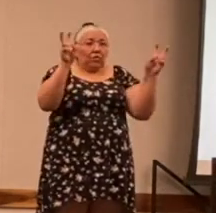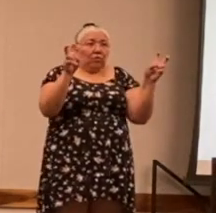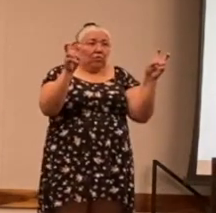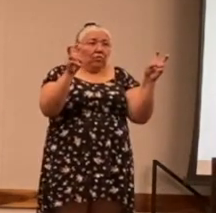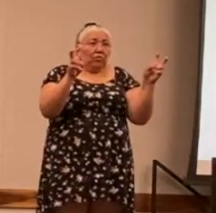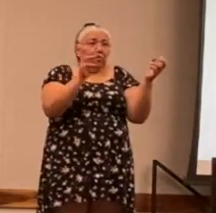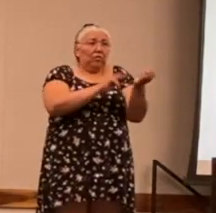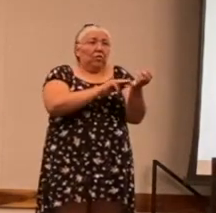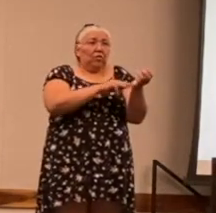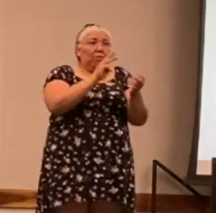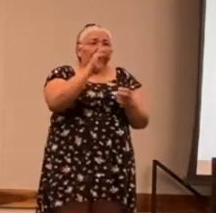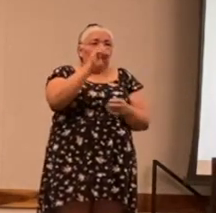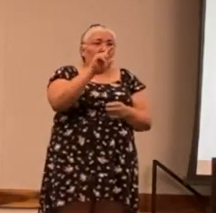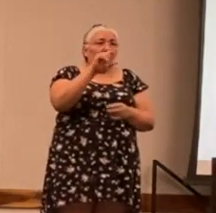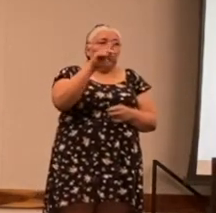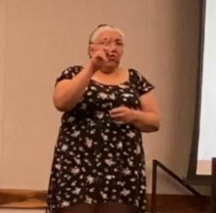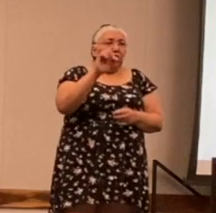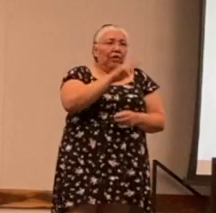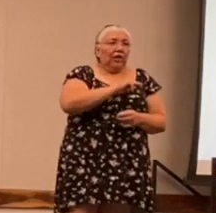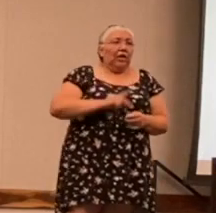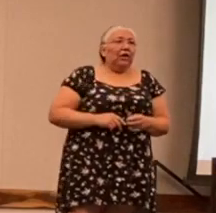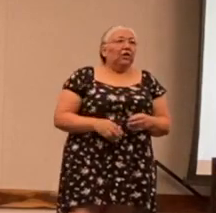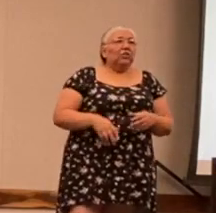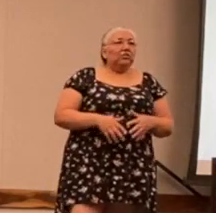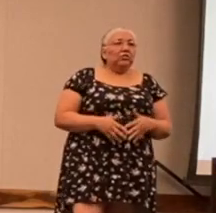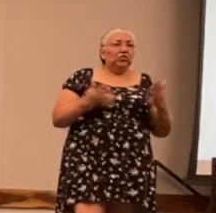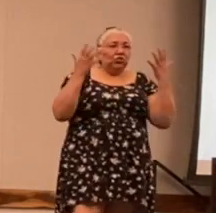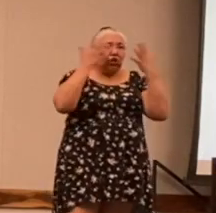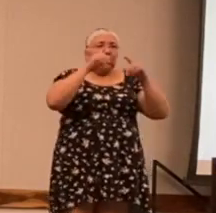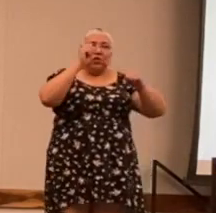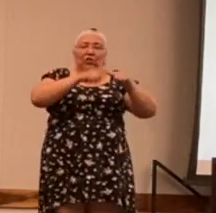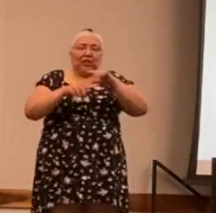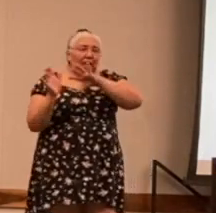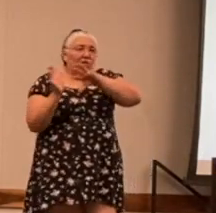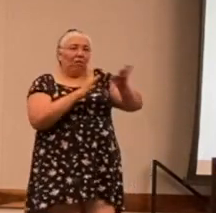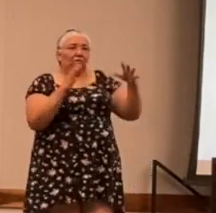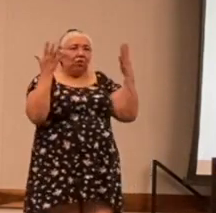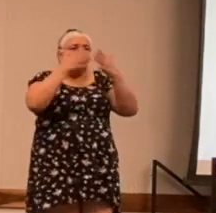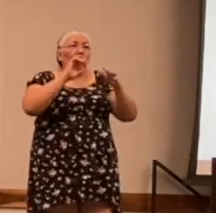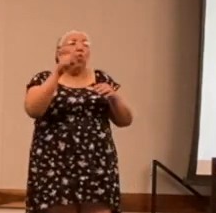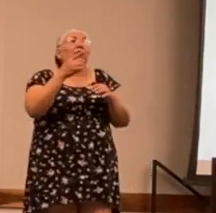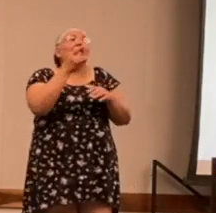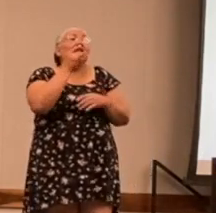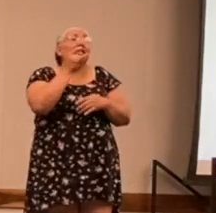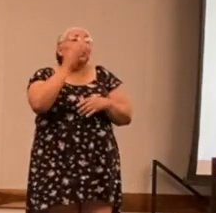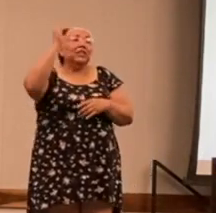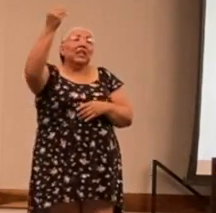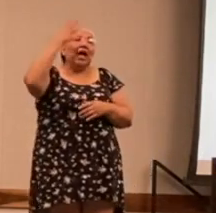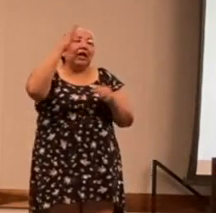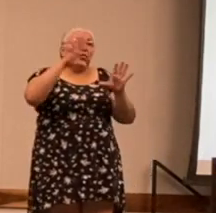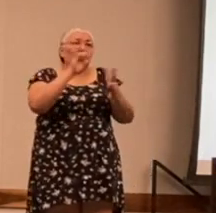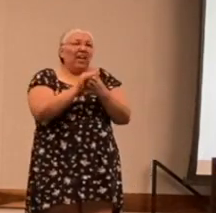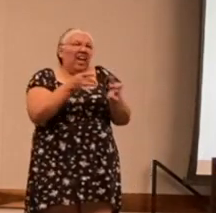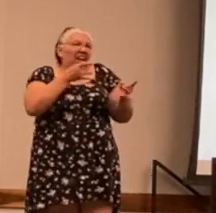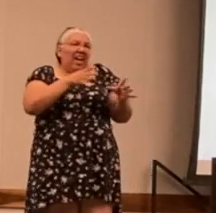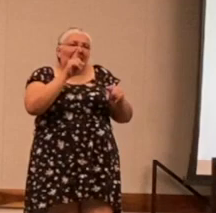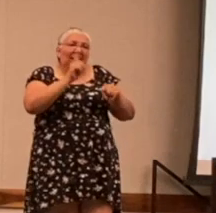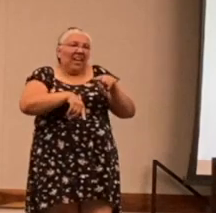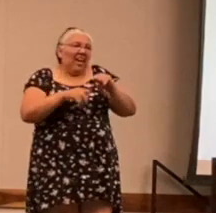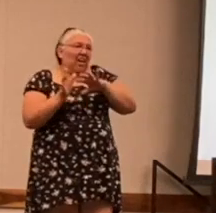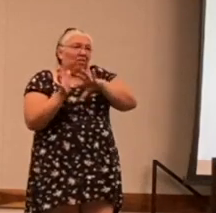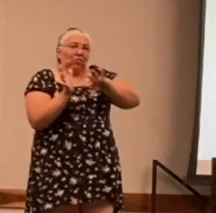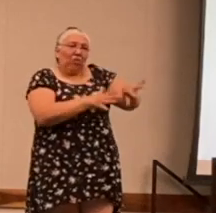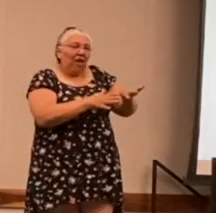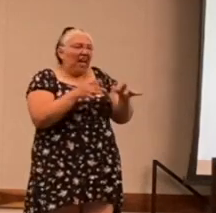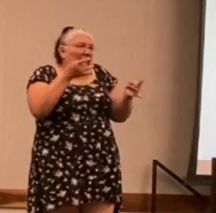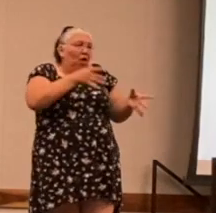Dr. Martin Luther King. It says, darkness cannot drive out darkness, only light can do that. Hate cannot drive out hate, only love can